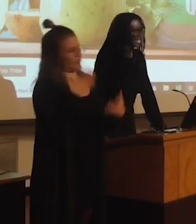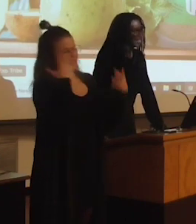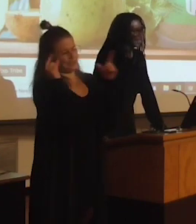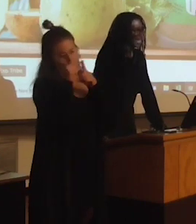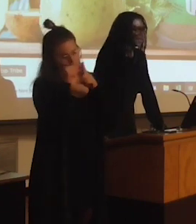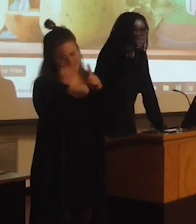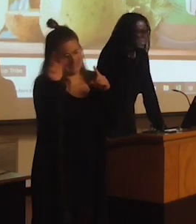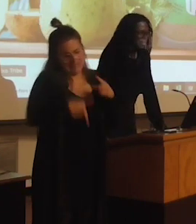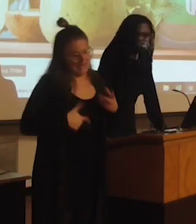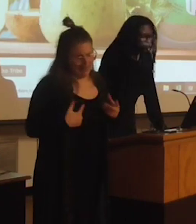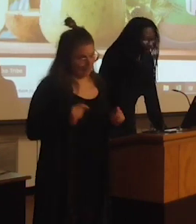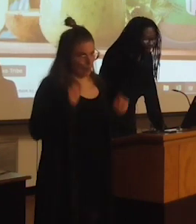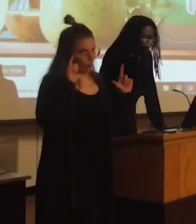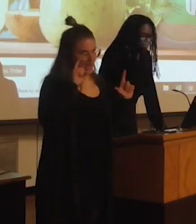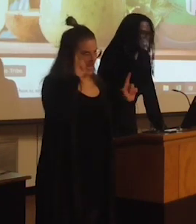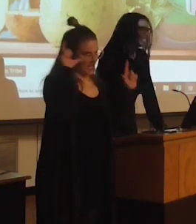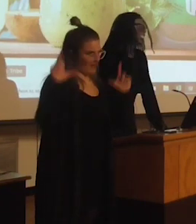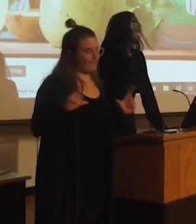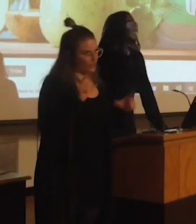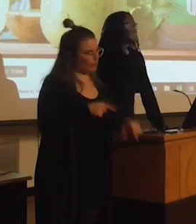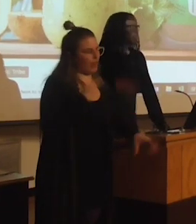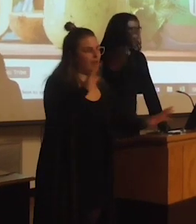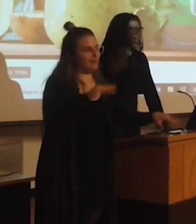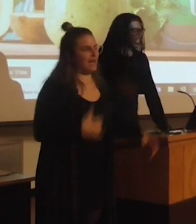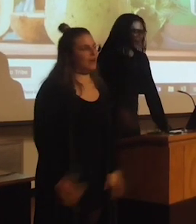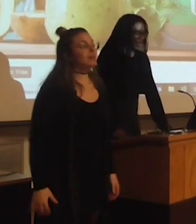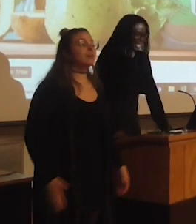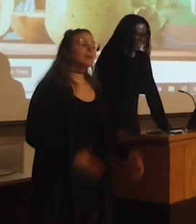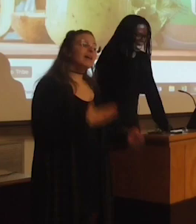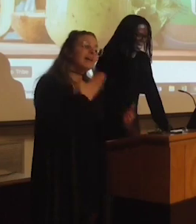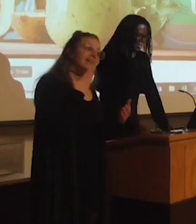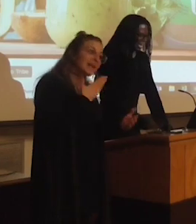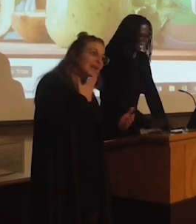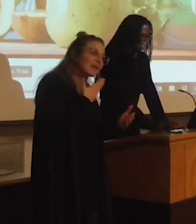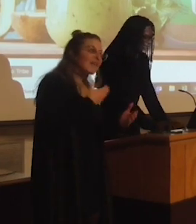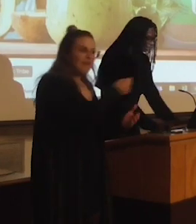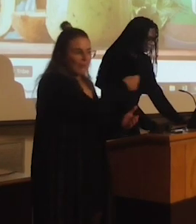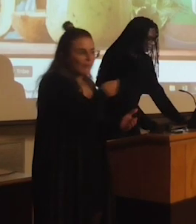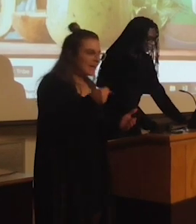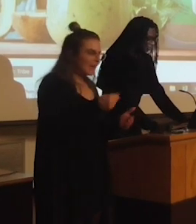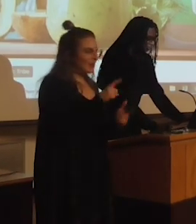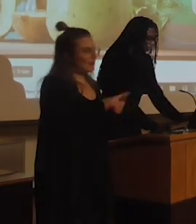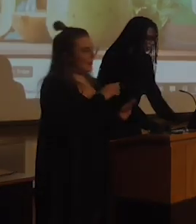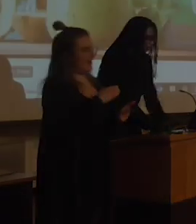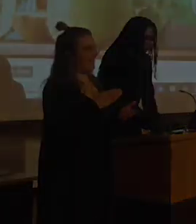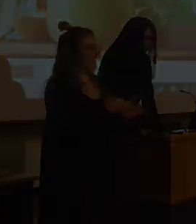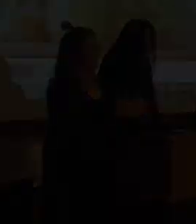it's getting late. I've been awake for like way too long. But thank you for bringing me out here again.